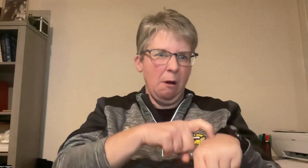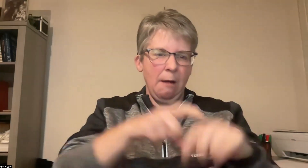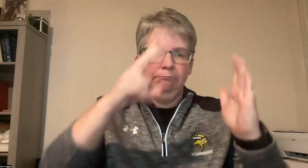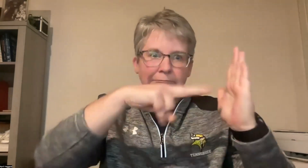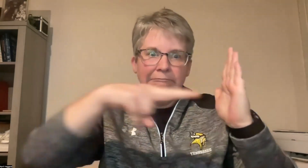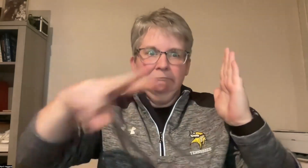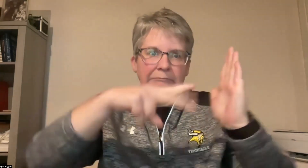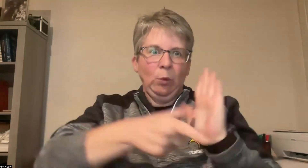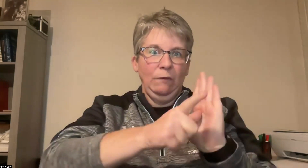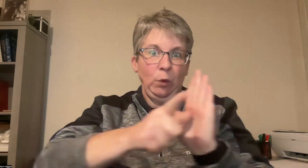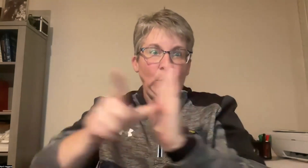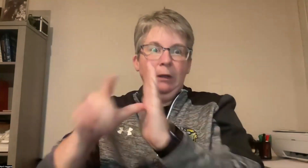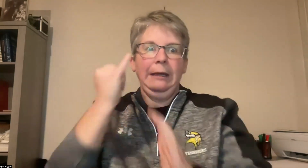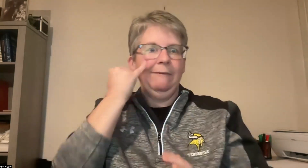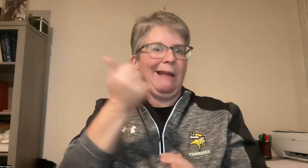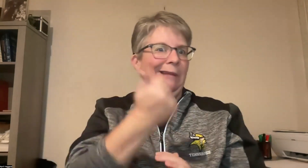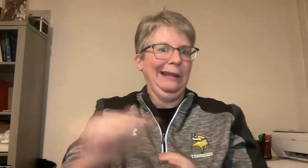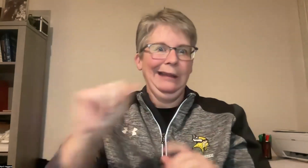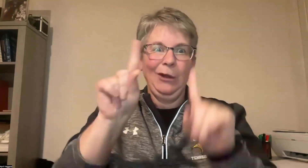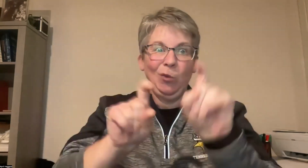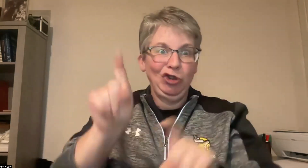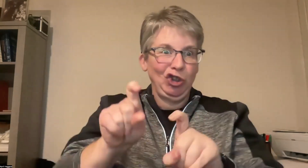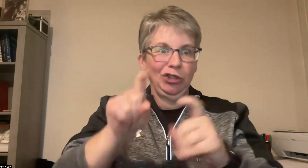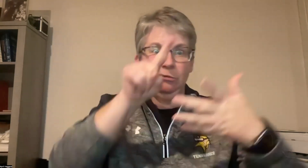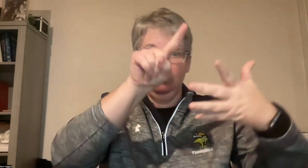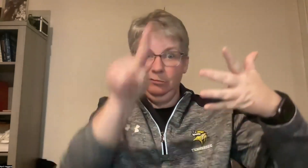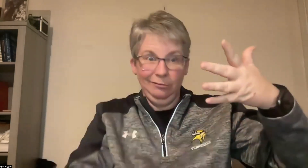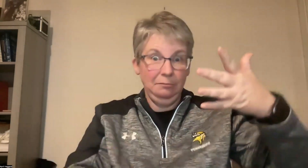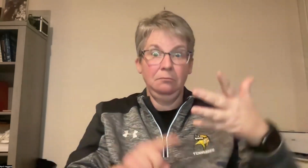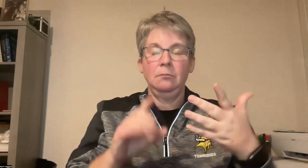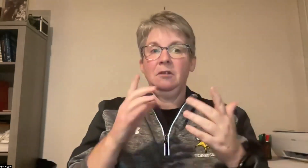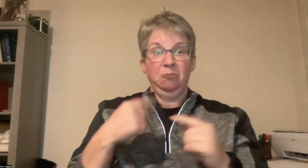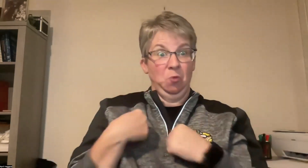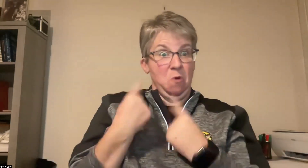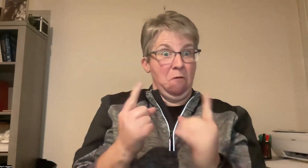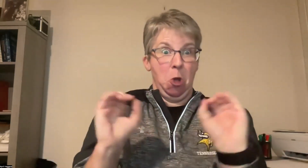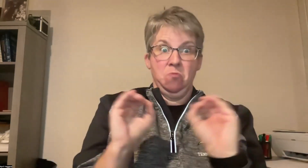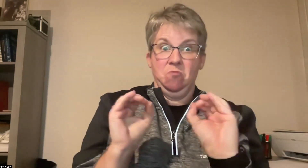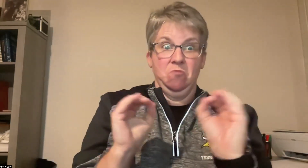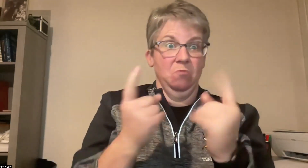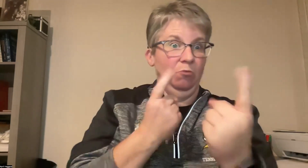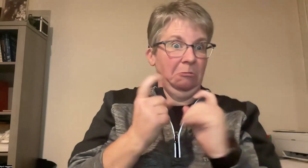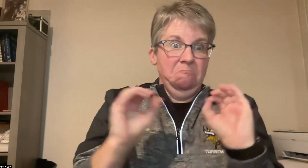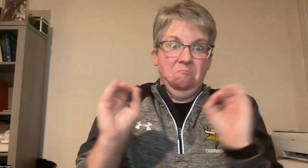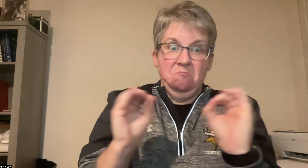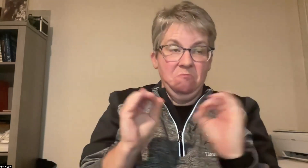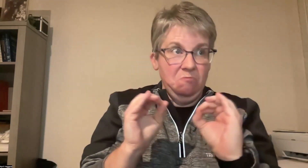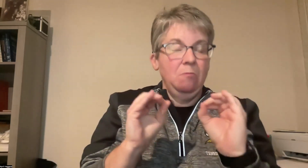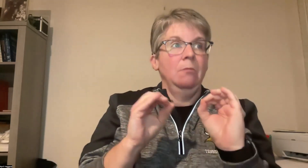And I've sent some things out to you a couple of different times, I think. I don't know if you have any questions, about any of that. I haven't